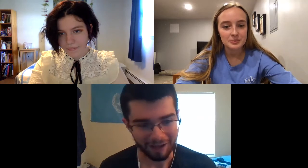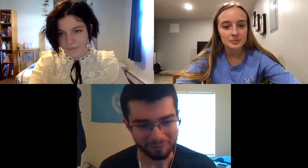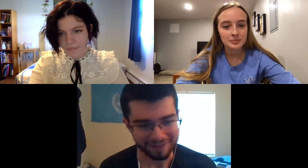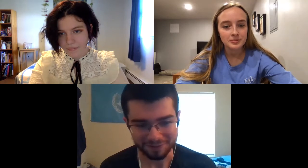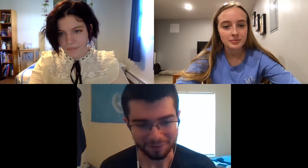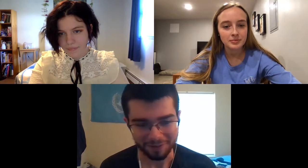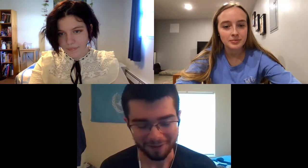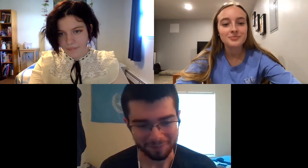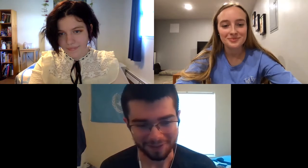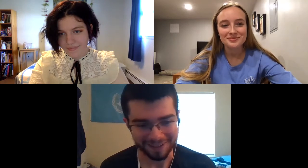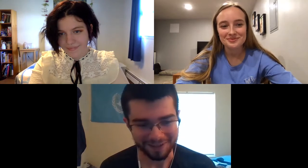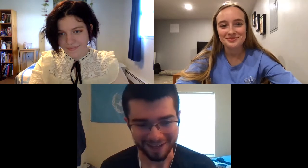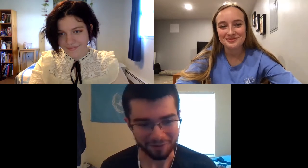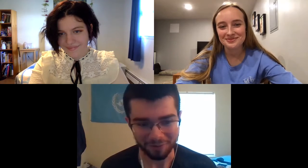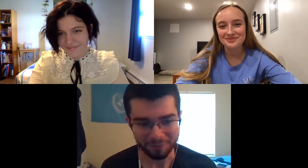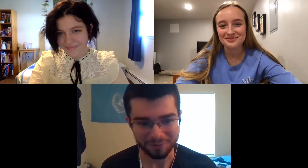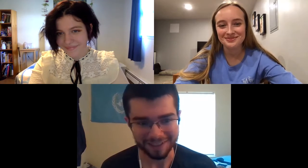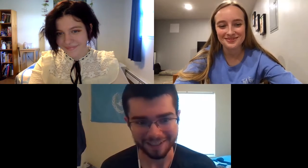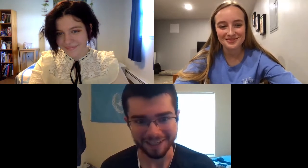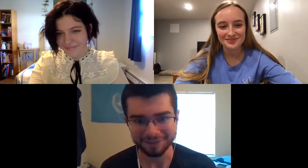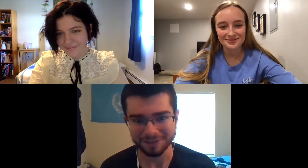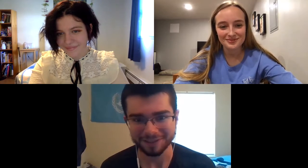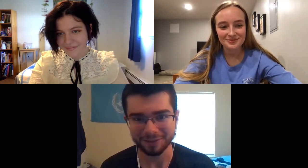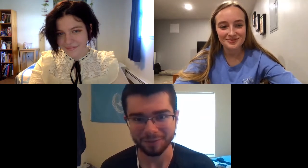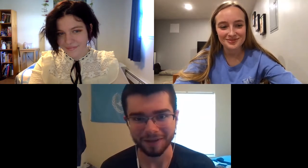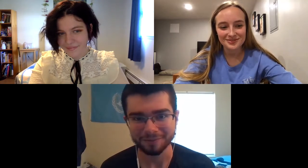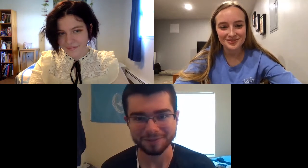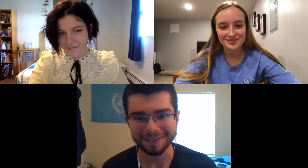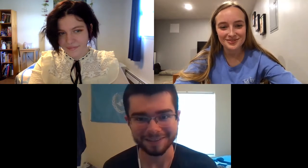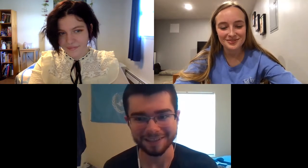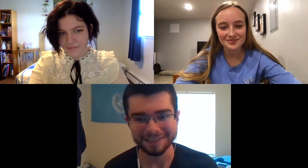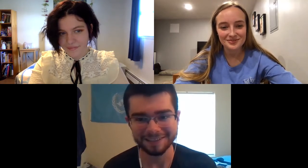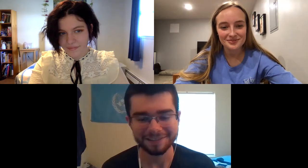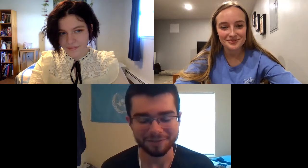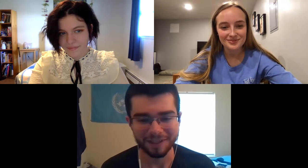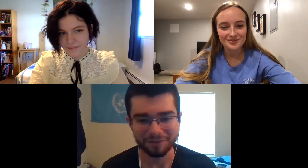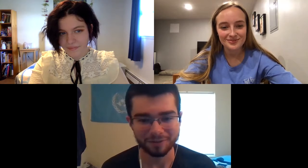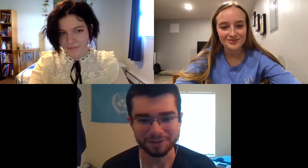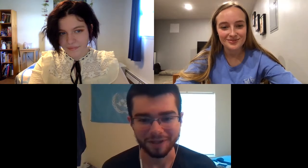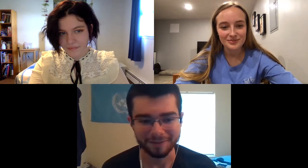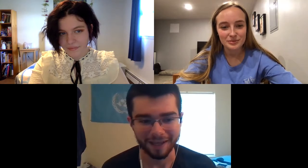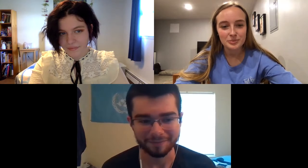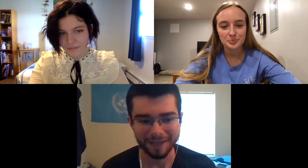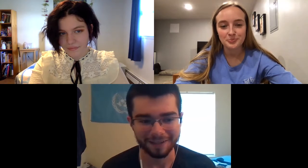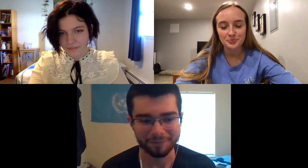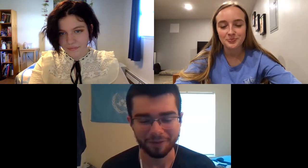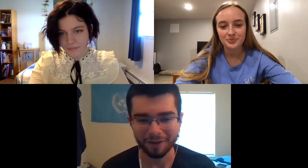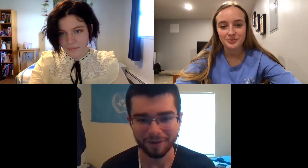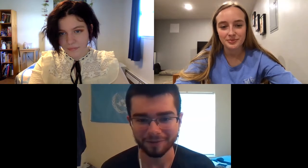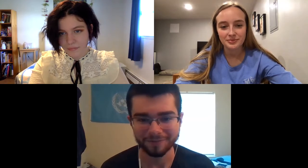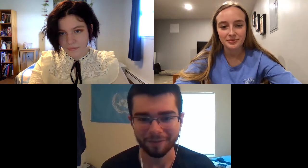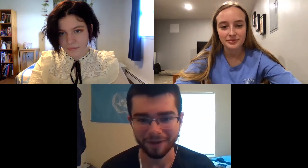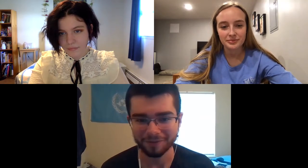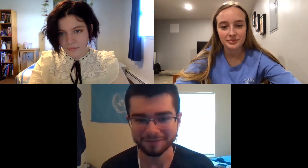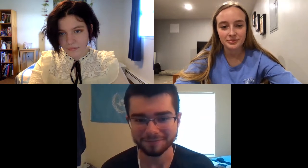I don't think so. It was really interesting to learn about like the existence of deaf culture. I hadn't thought